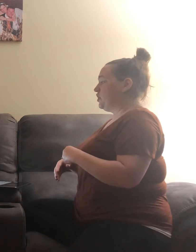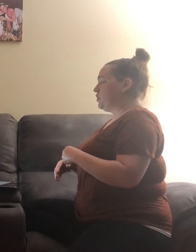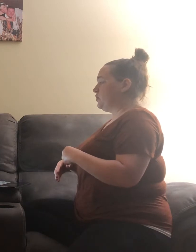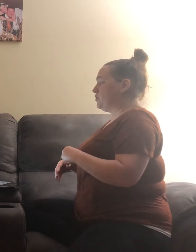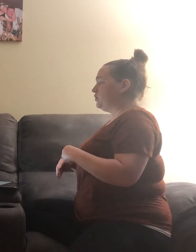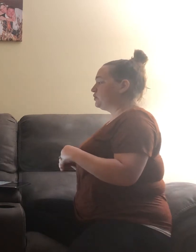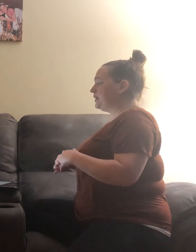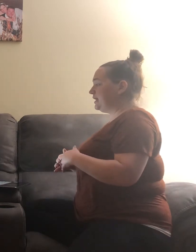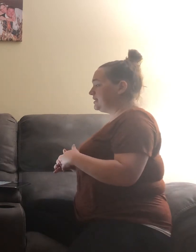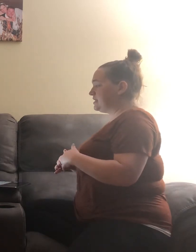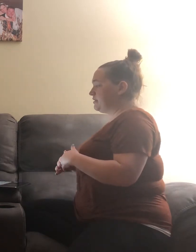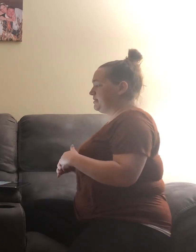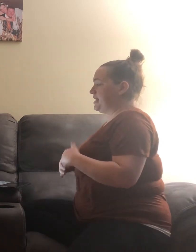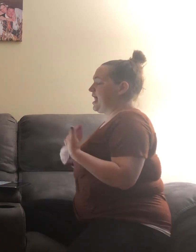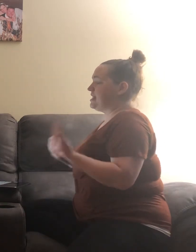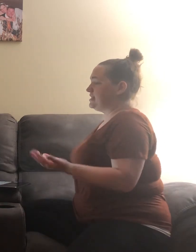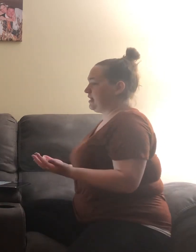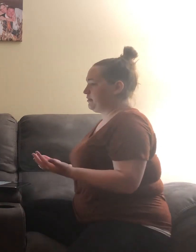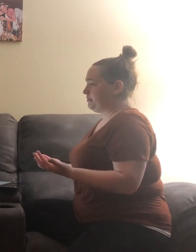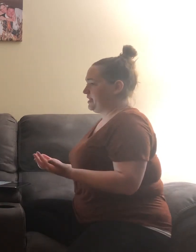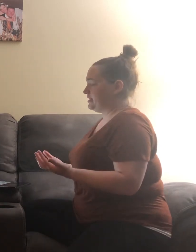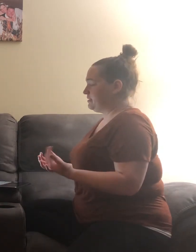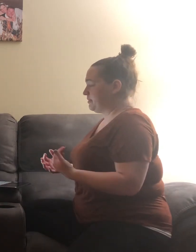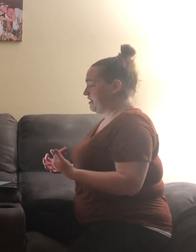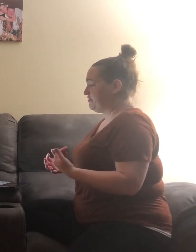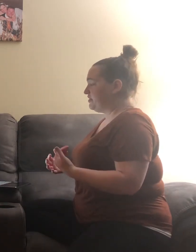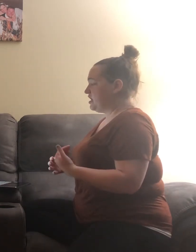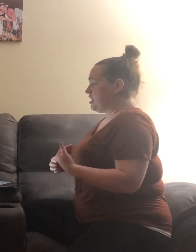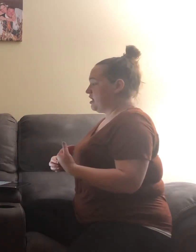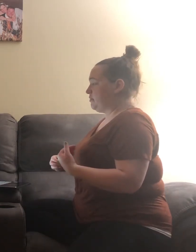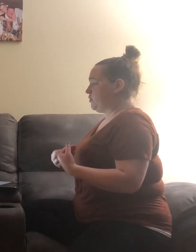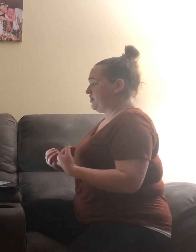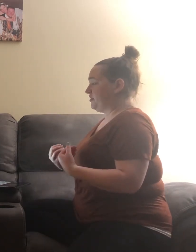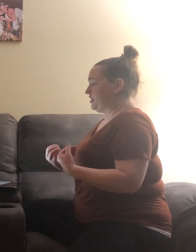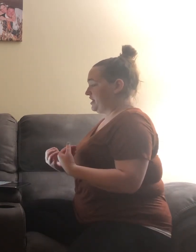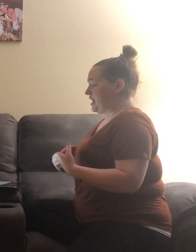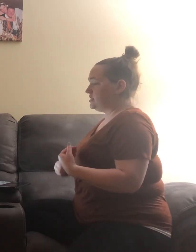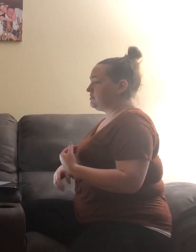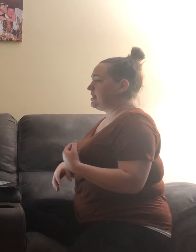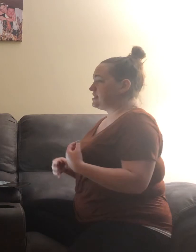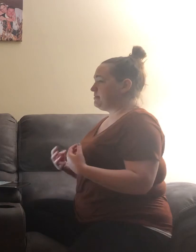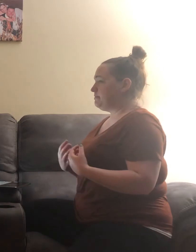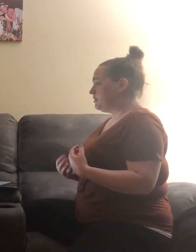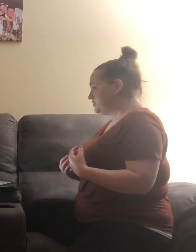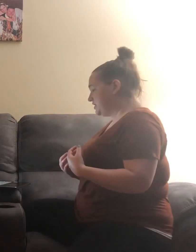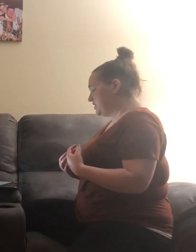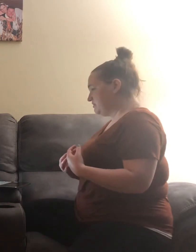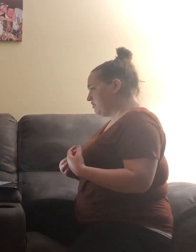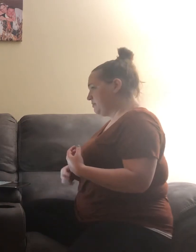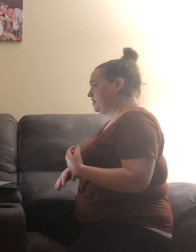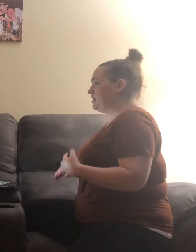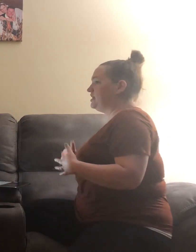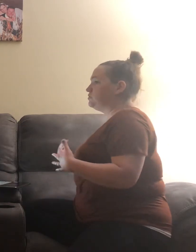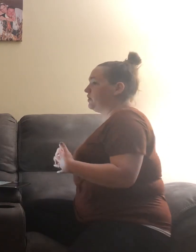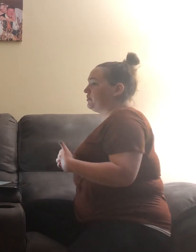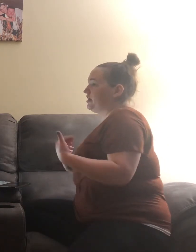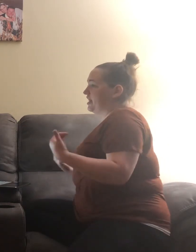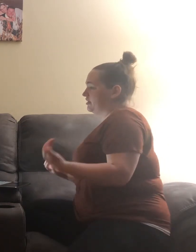so green is going to be anytime your peak is above 139. So anytime he blows into his flow meter and he gets 139 or